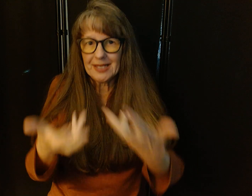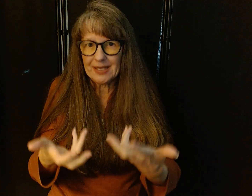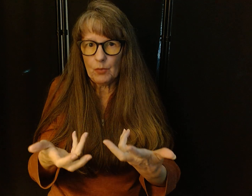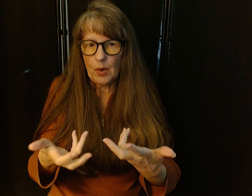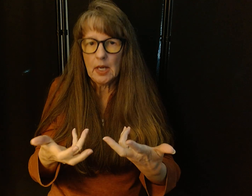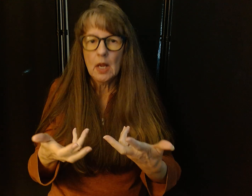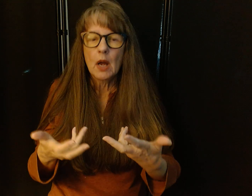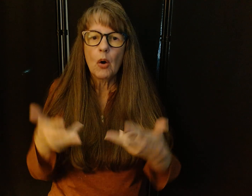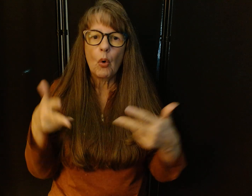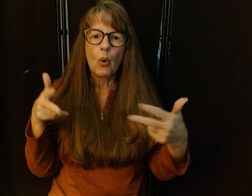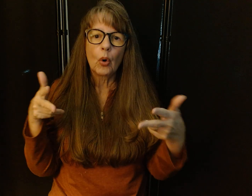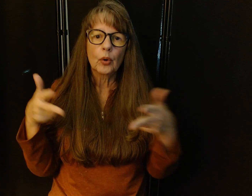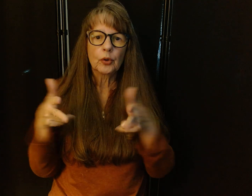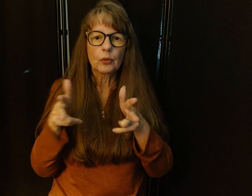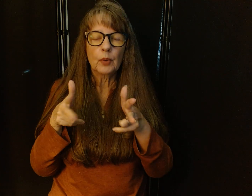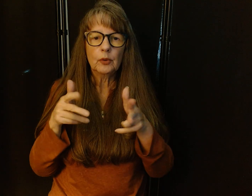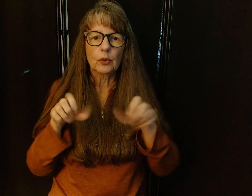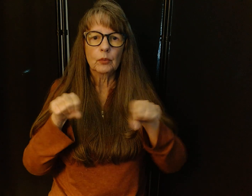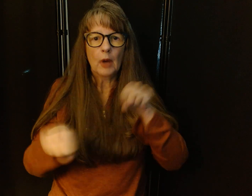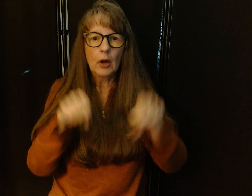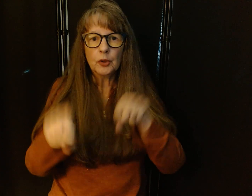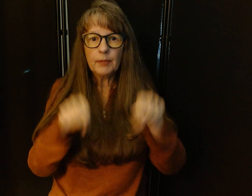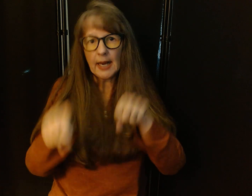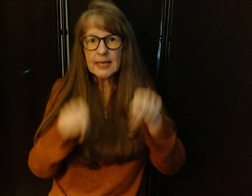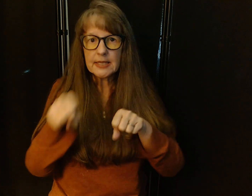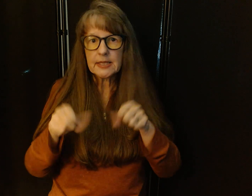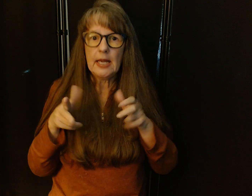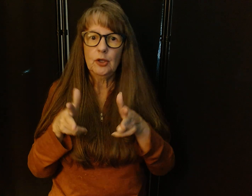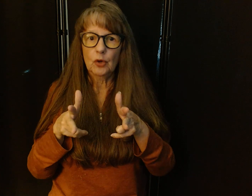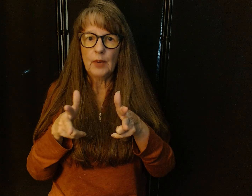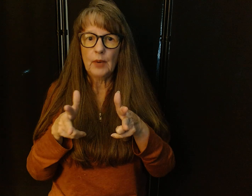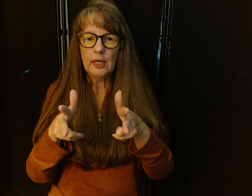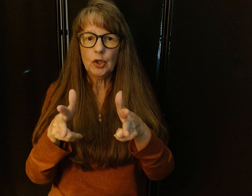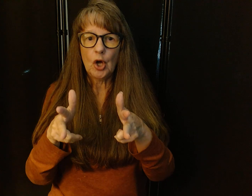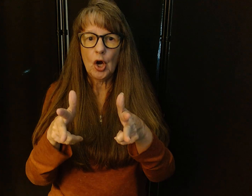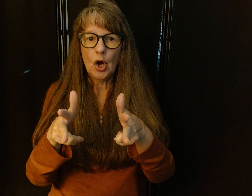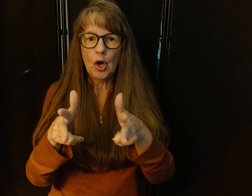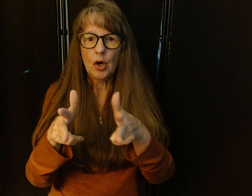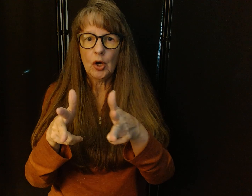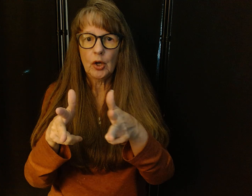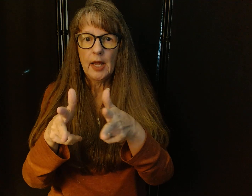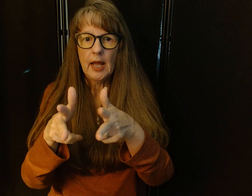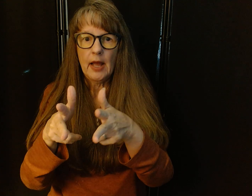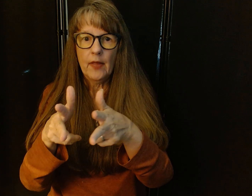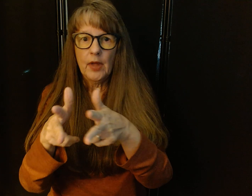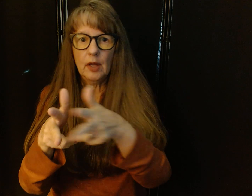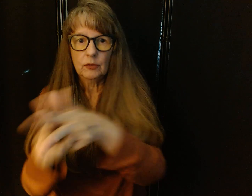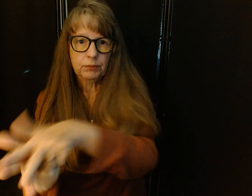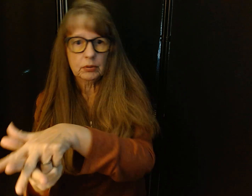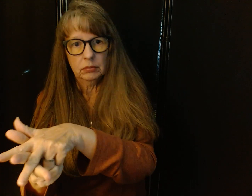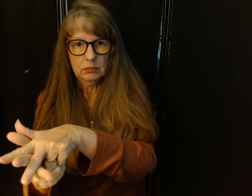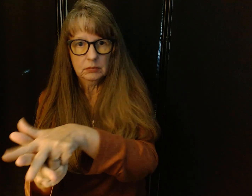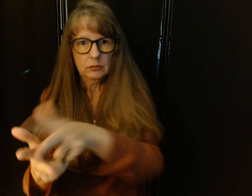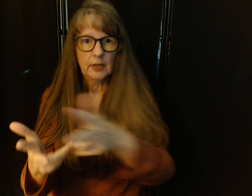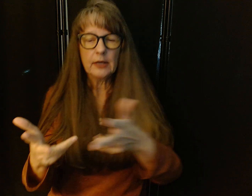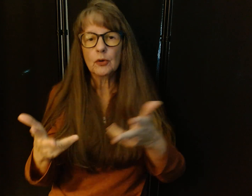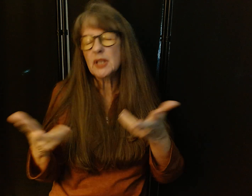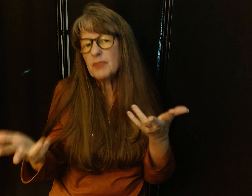someone, or you're on your bikes and you're riding along and then right, or something like